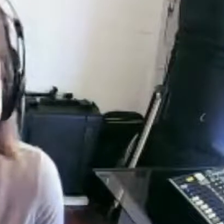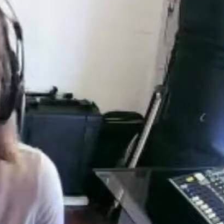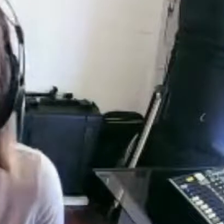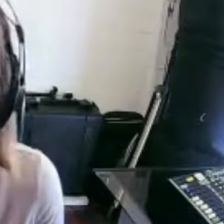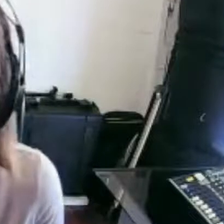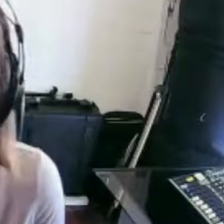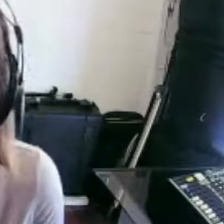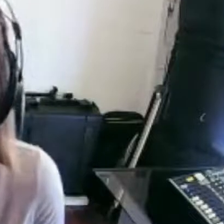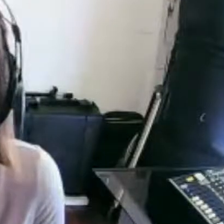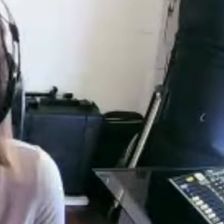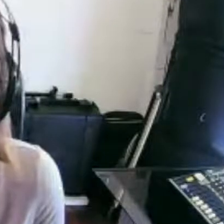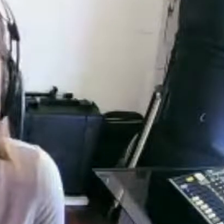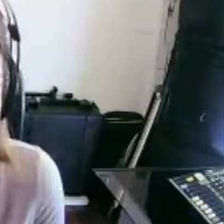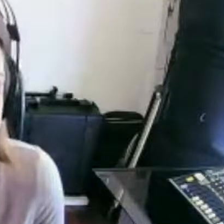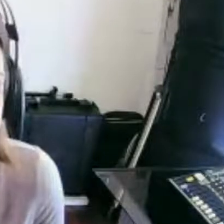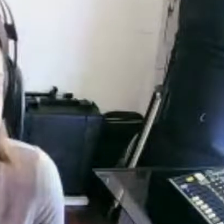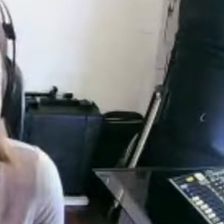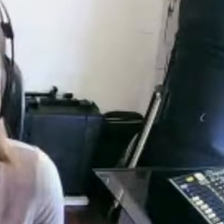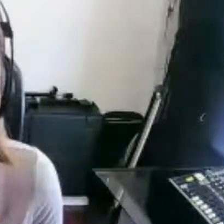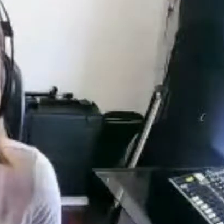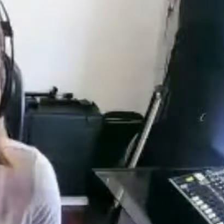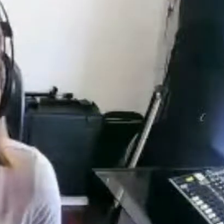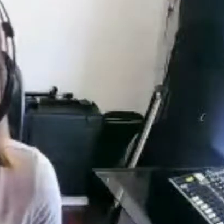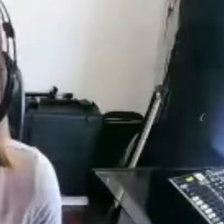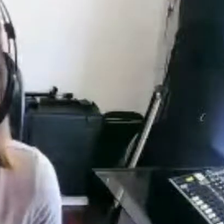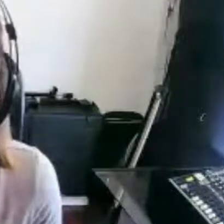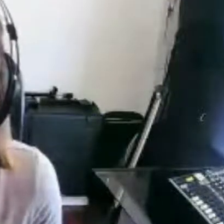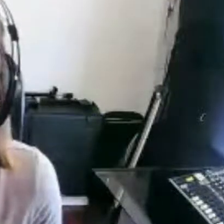mistake, you can check our website and make sure you got the right time.